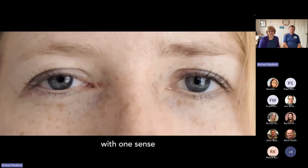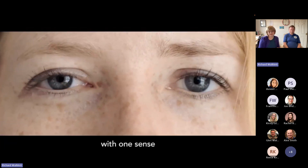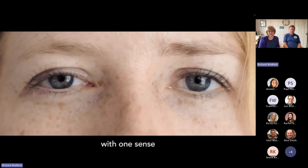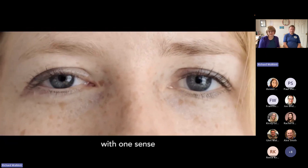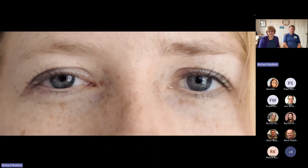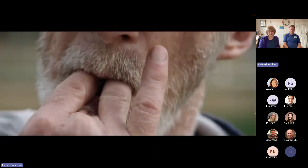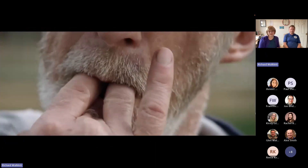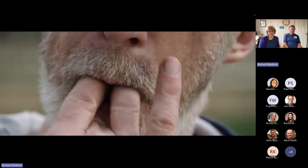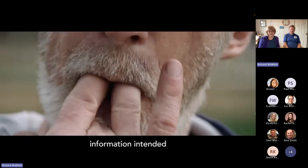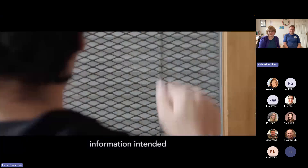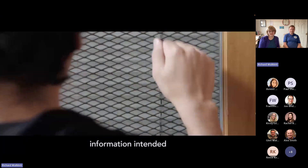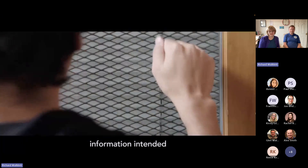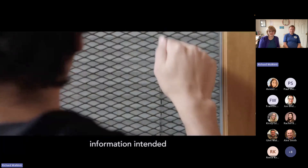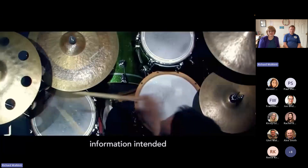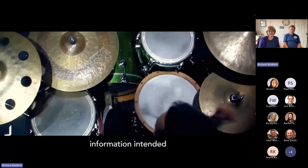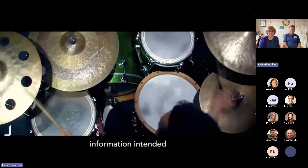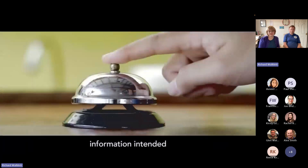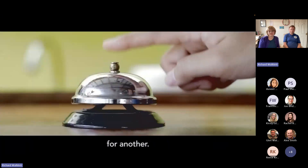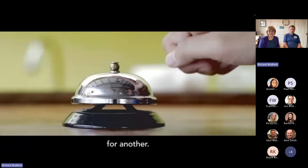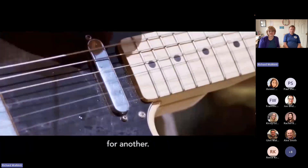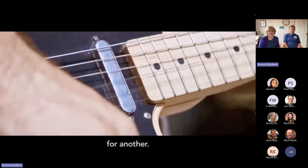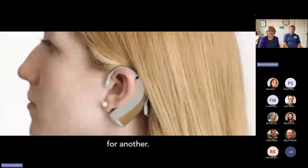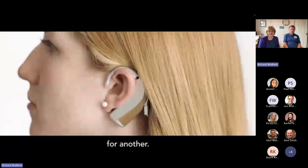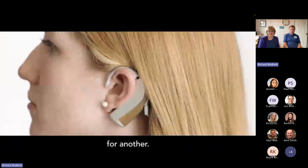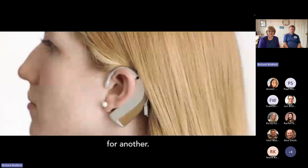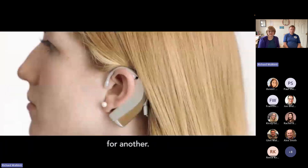one sense information intended for another.